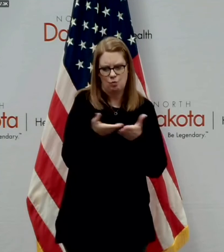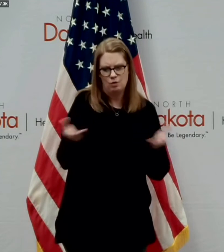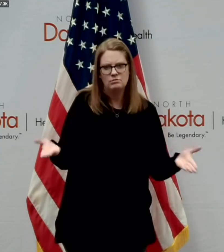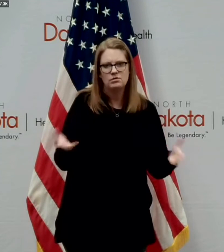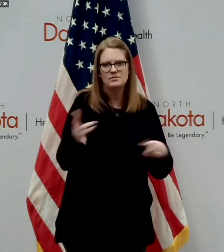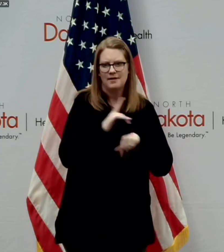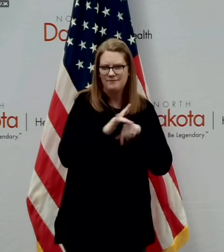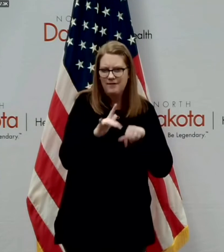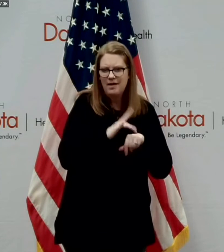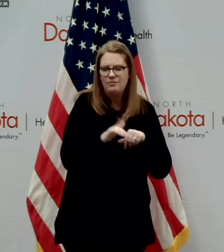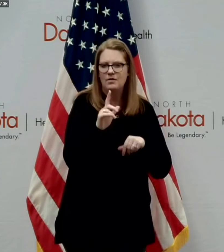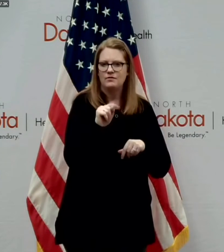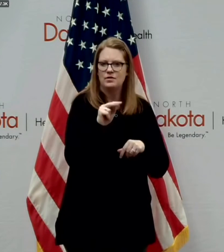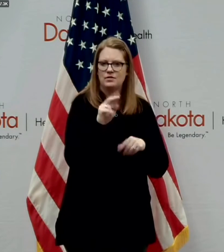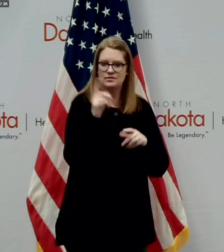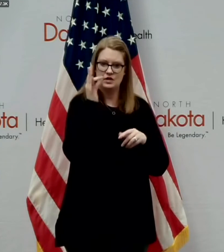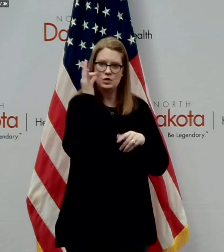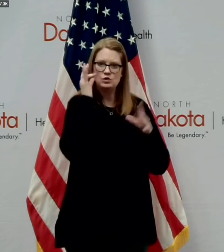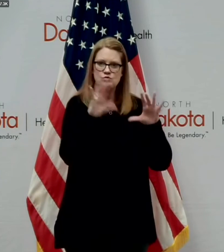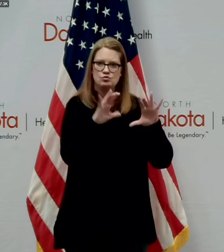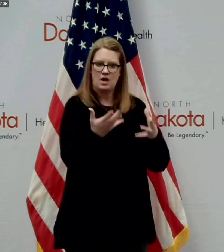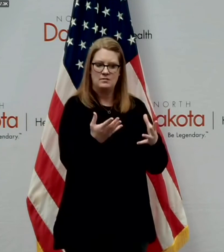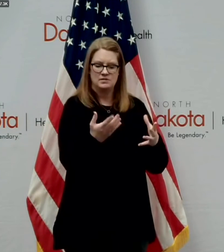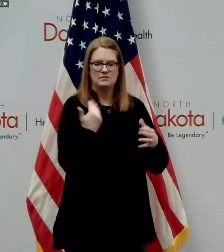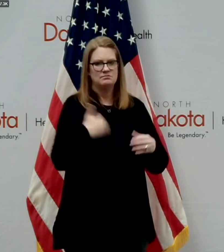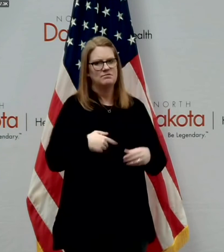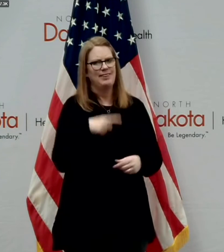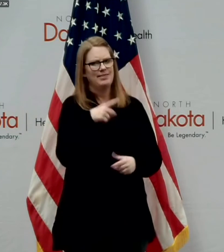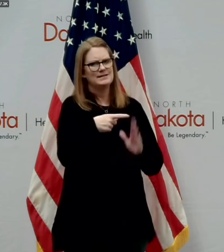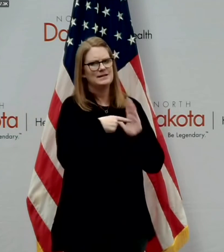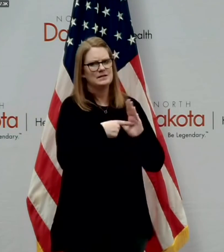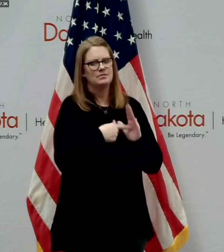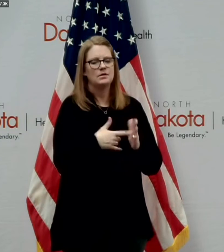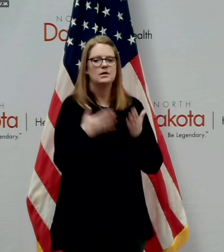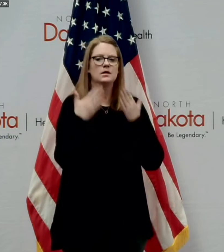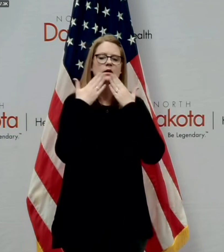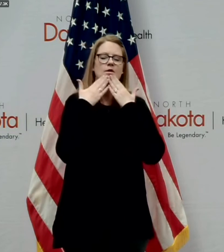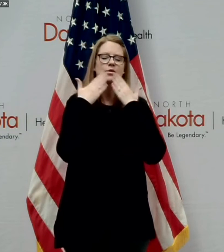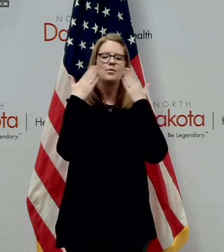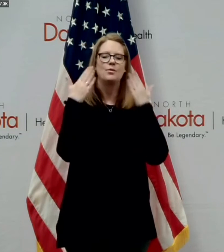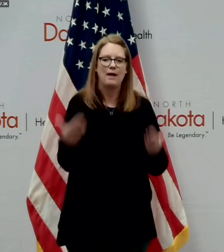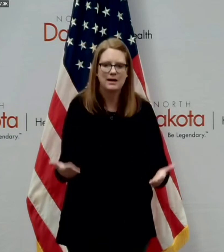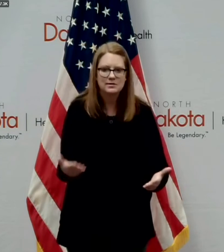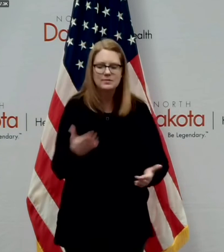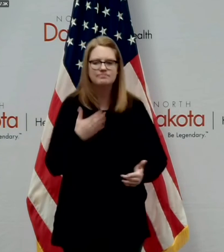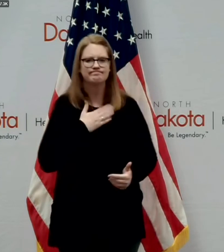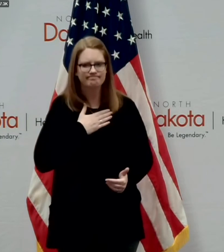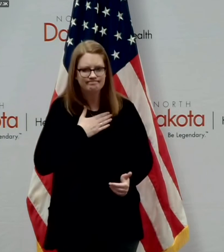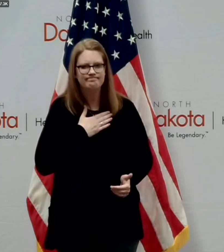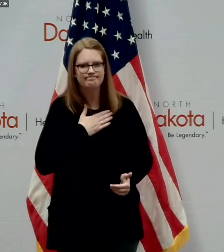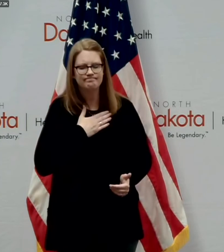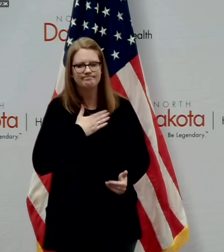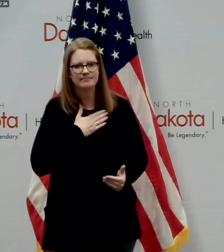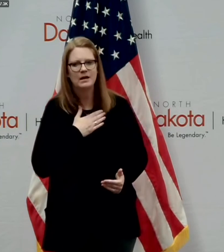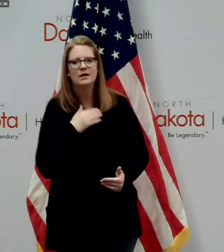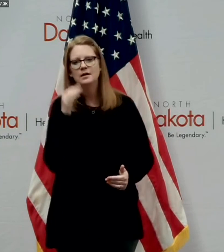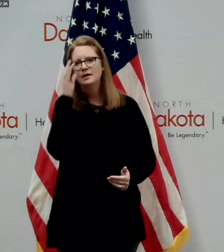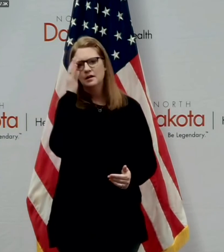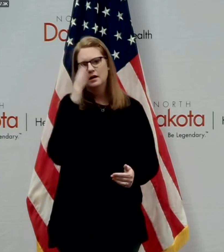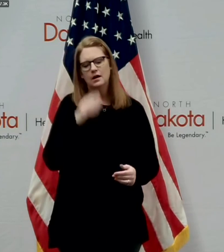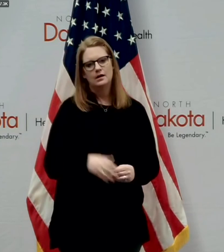our tribes. And this is an example of it. And so again, it's a lot of gratitude for that. But take